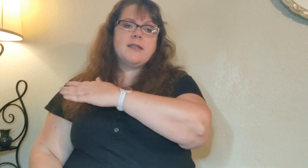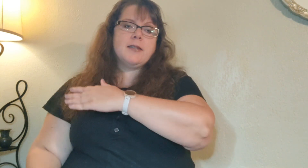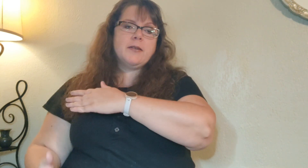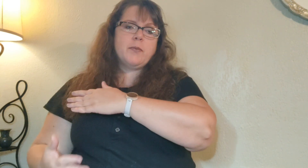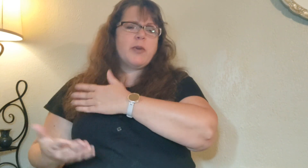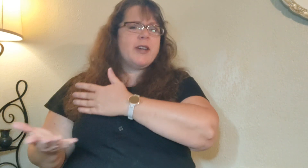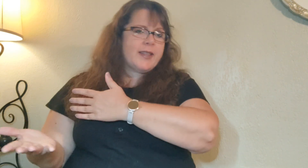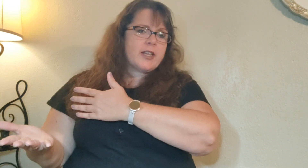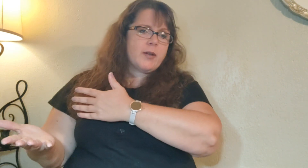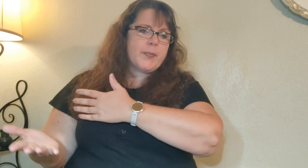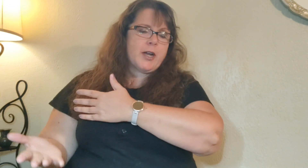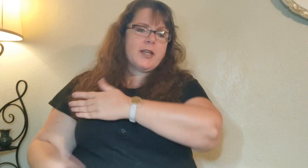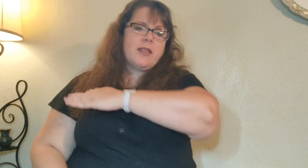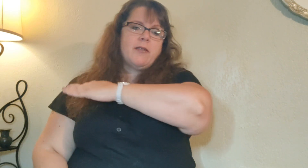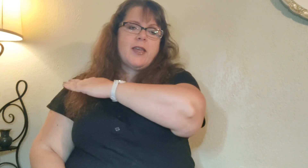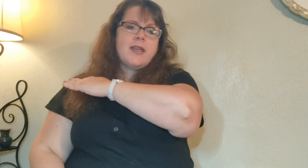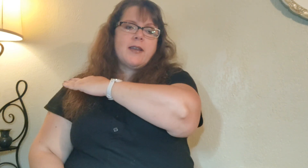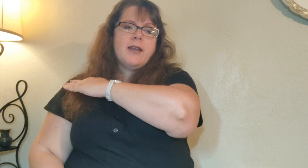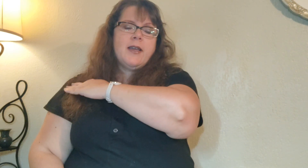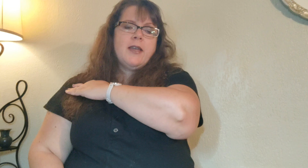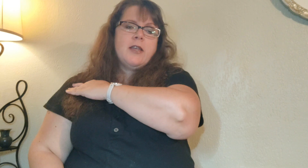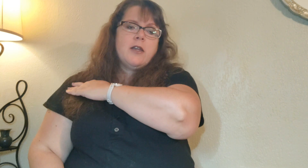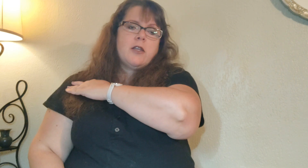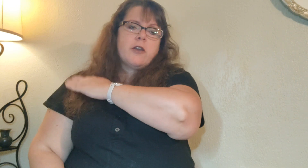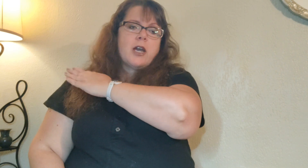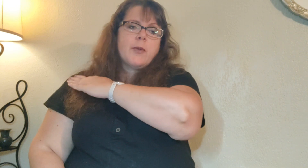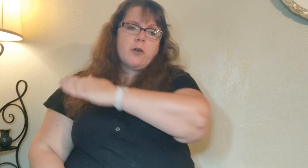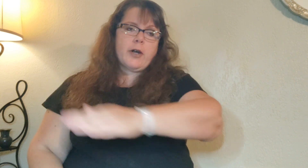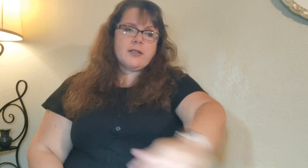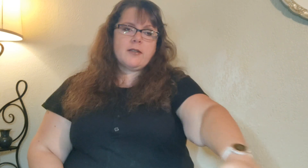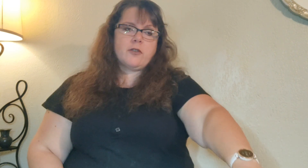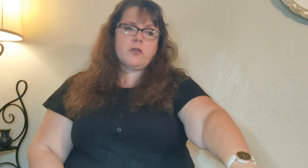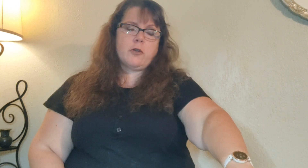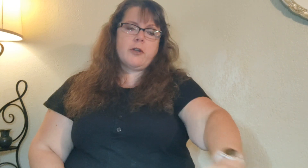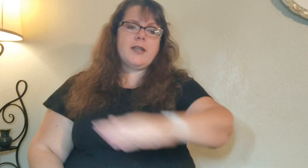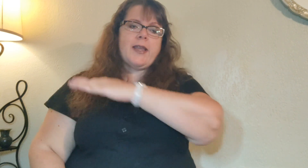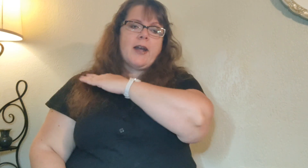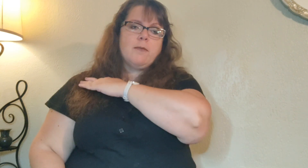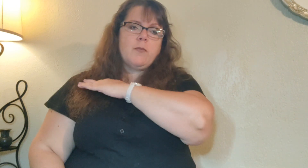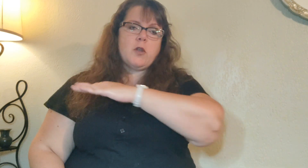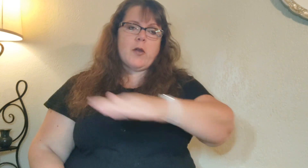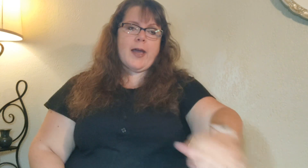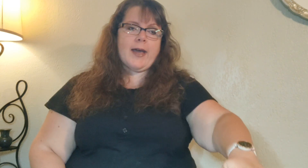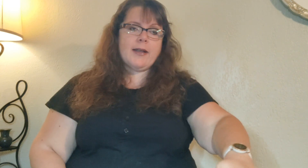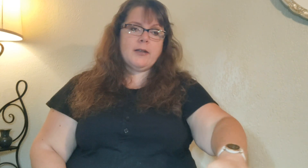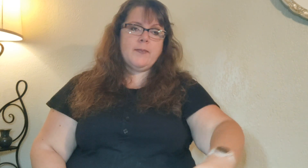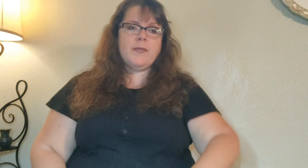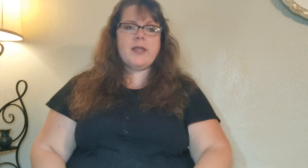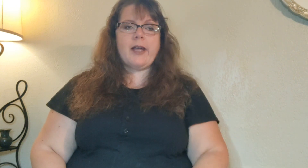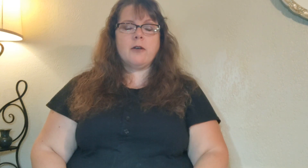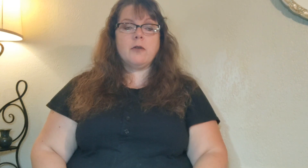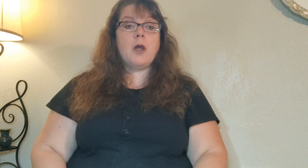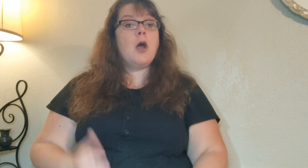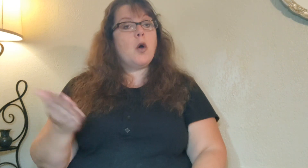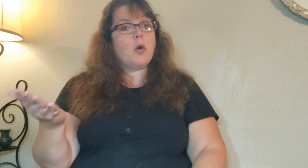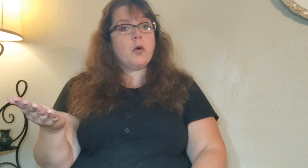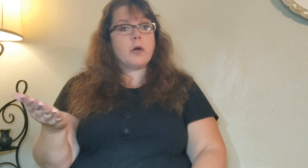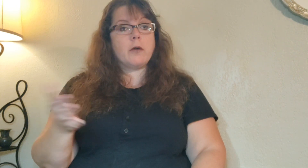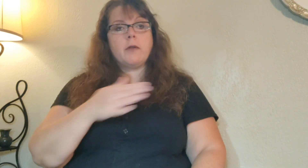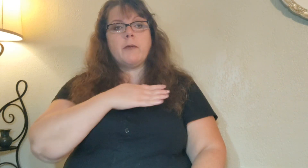is probably like you would probably think. You come across the shoulder and down, you hack down, or the